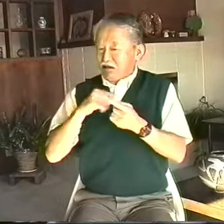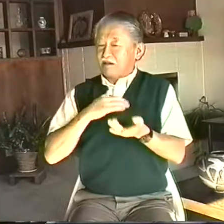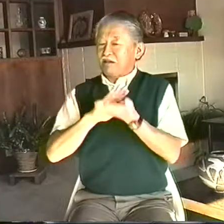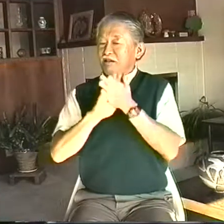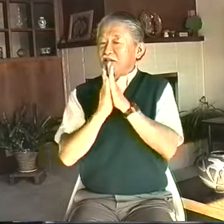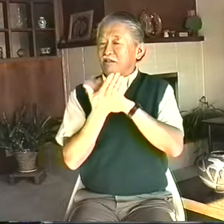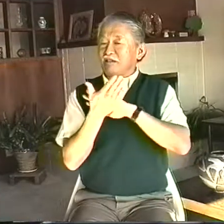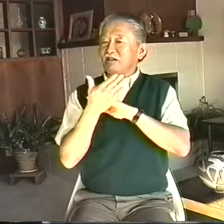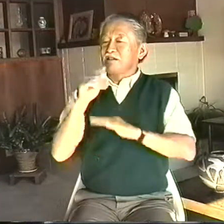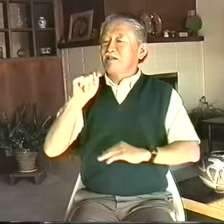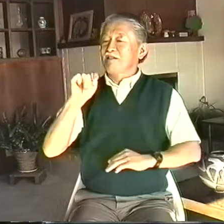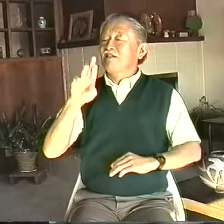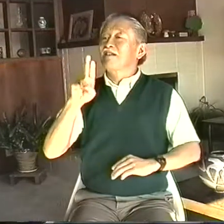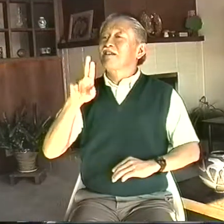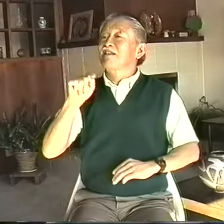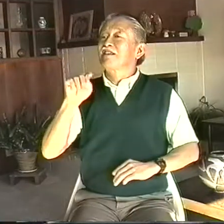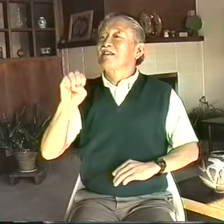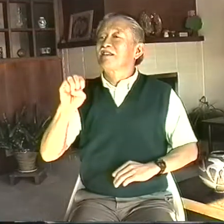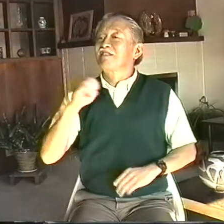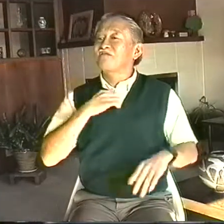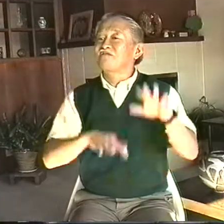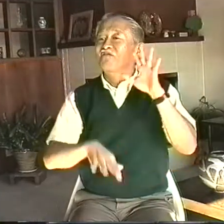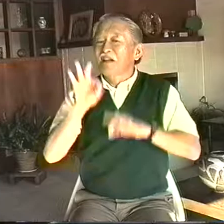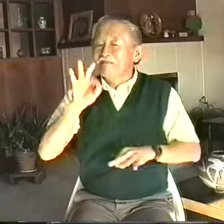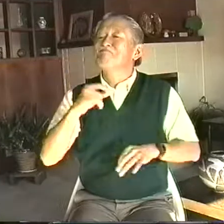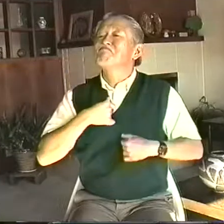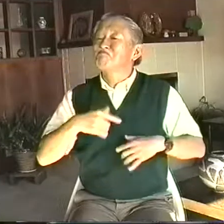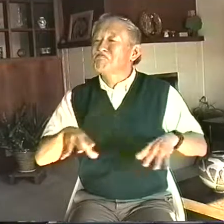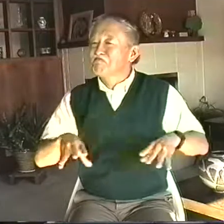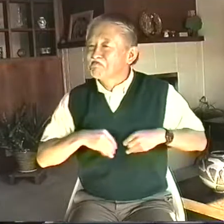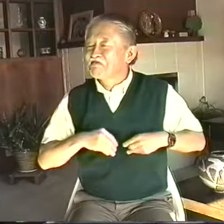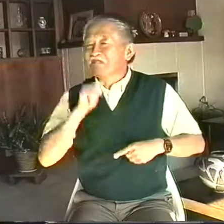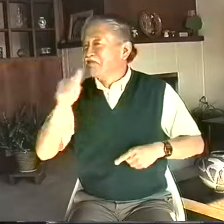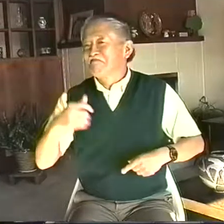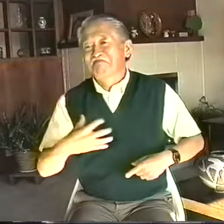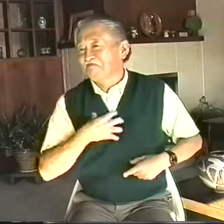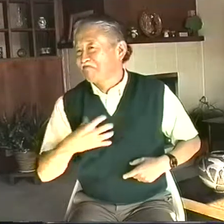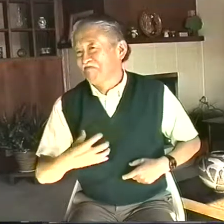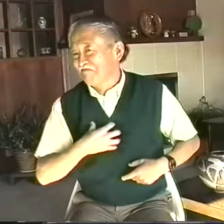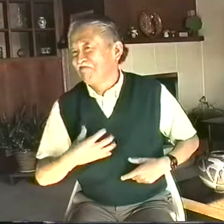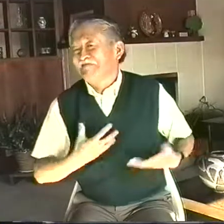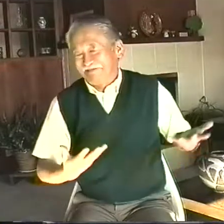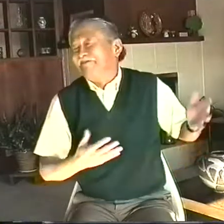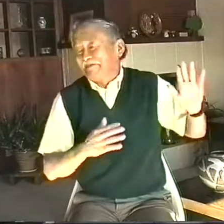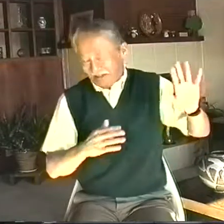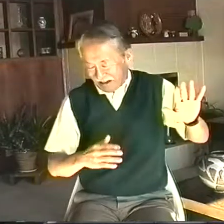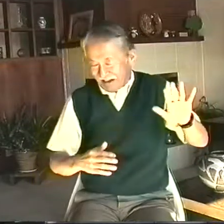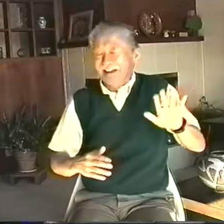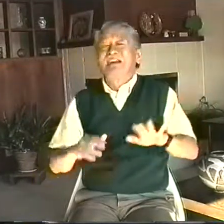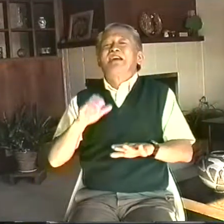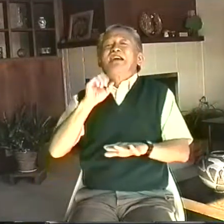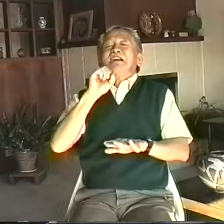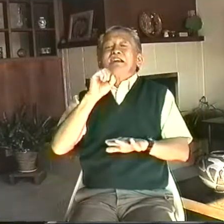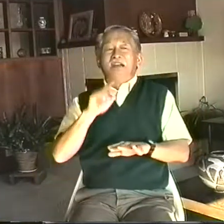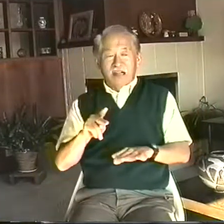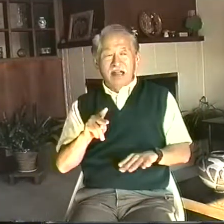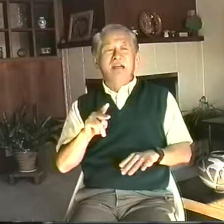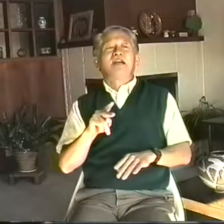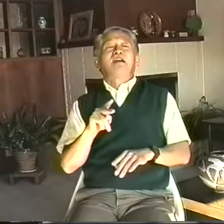loaned money to each of my siblings when they were buying their house, but he didn't loan any money to me. I did